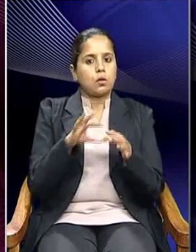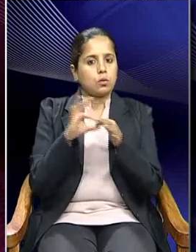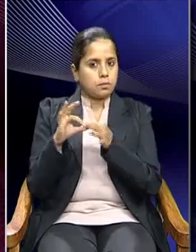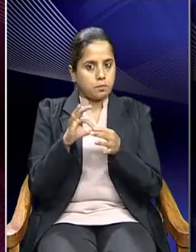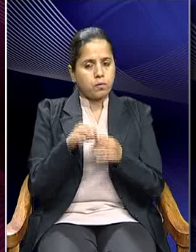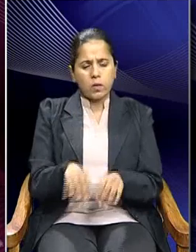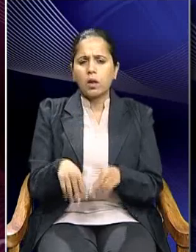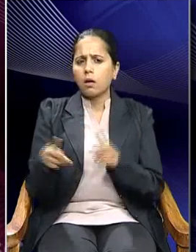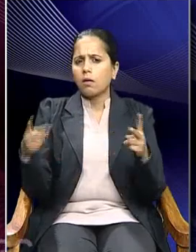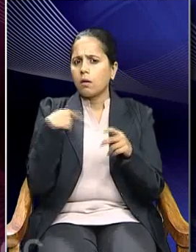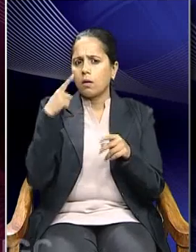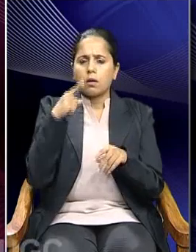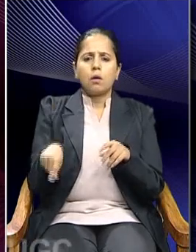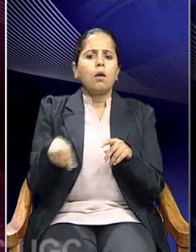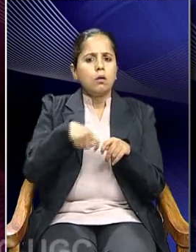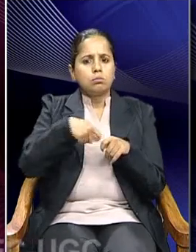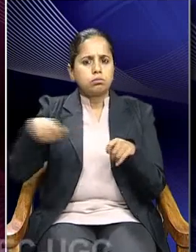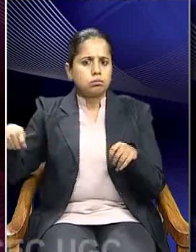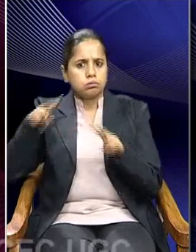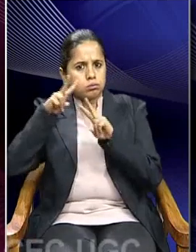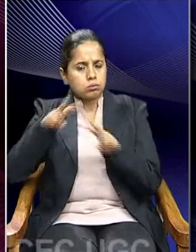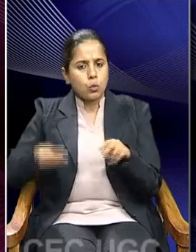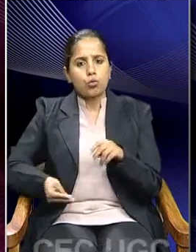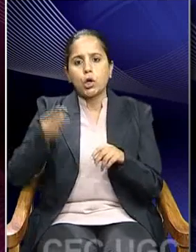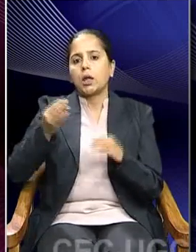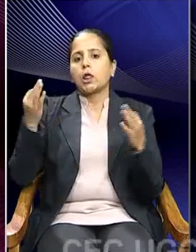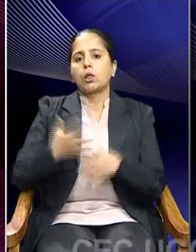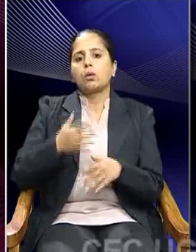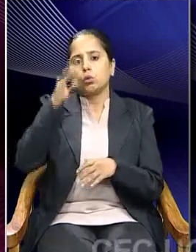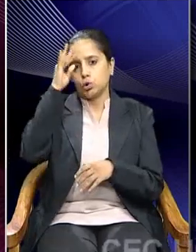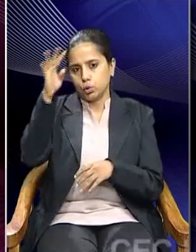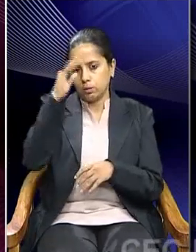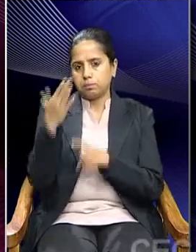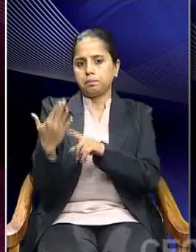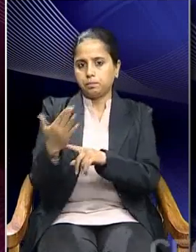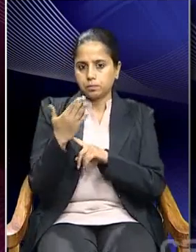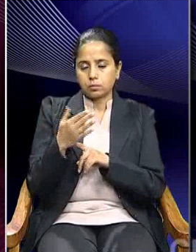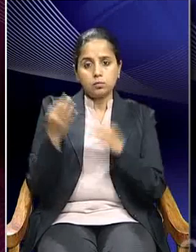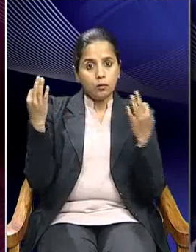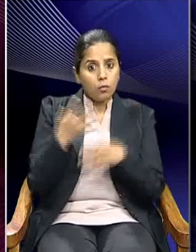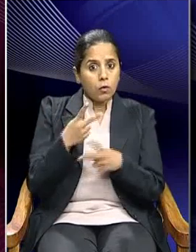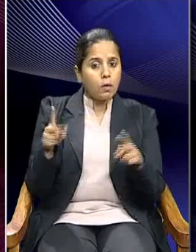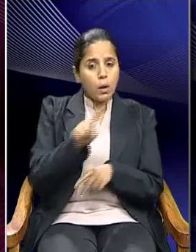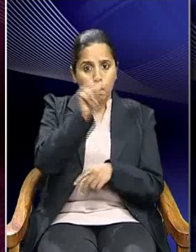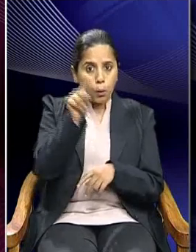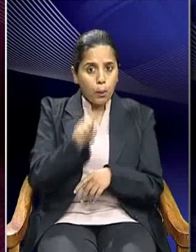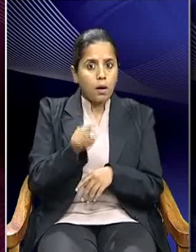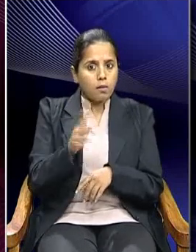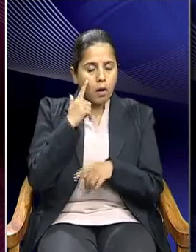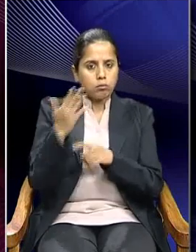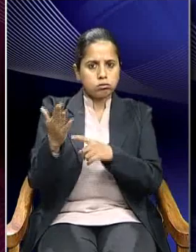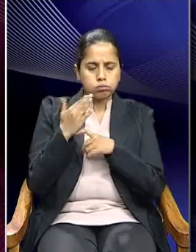research leads to the birth of new theory as new phenomena and questions